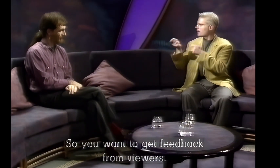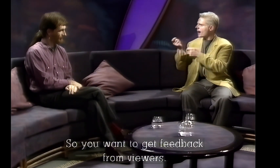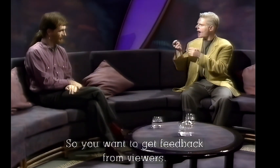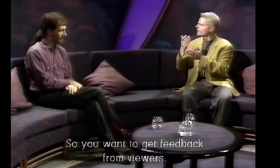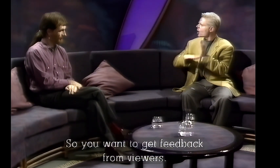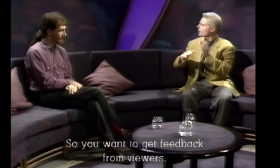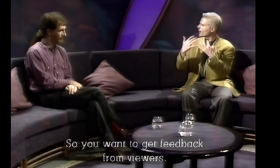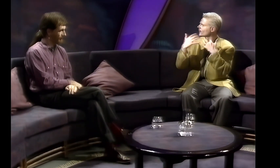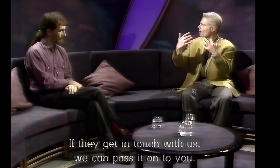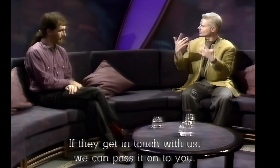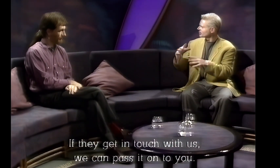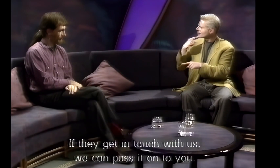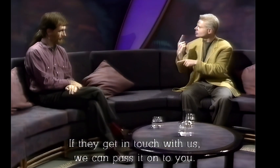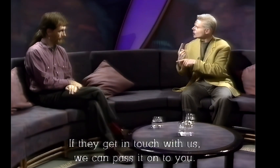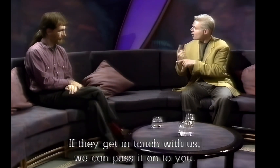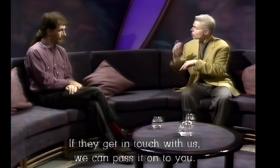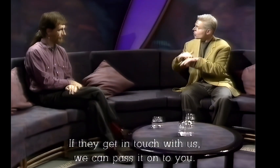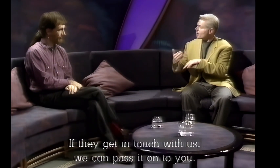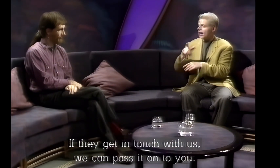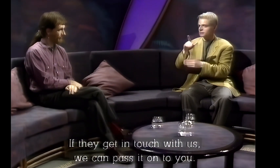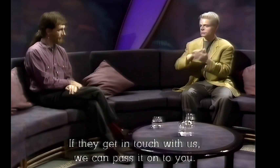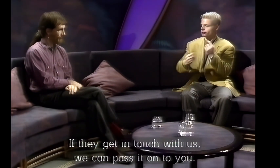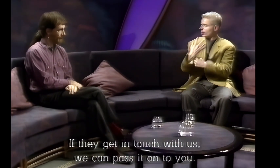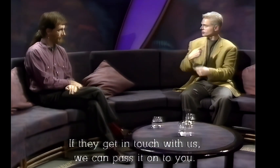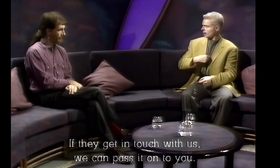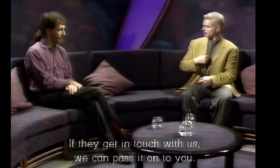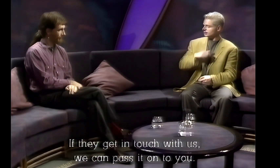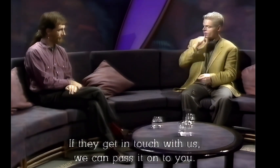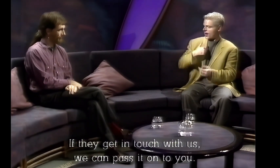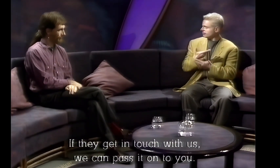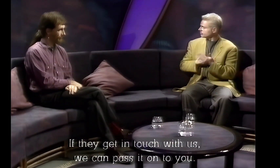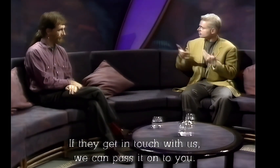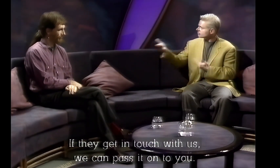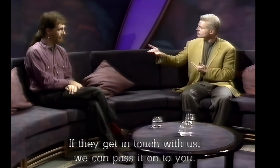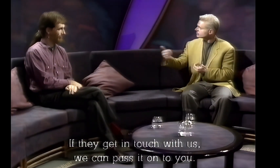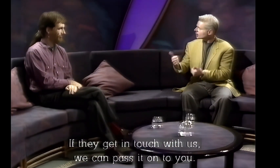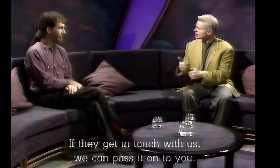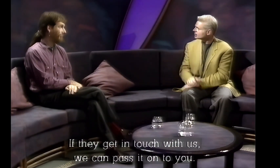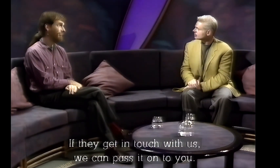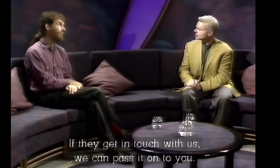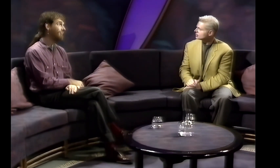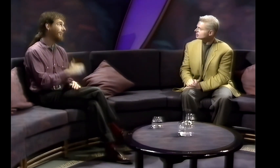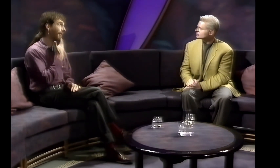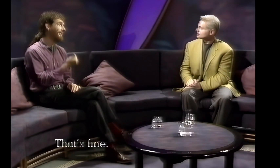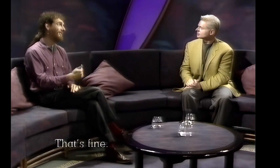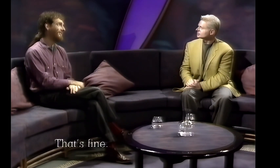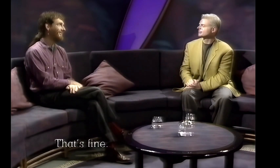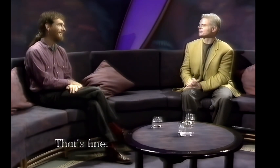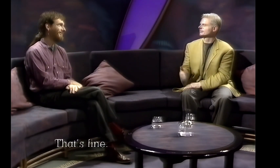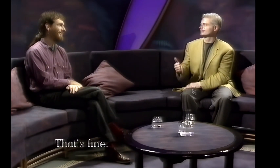So you want to get feedback from viewers. So if they get in touch with us, we can pass that on to you. Is that okay? Yes, that's fine, please.